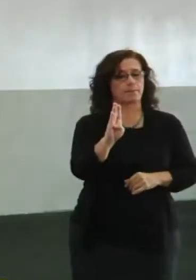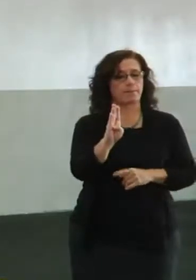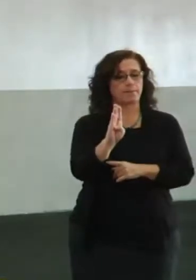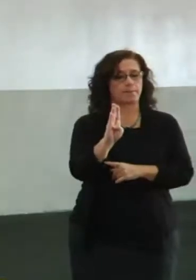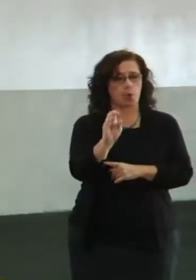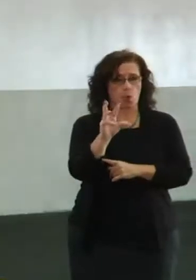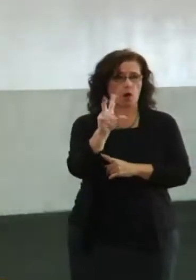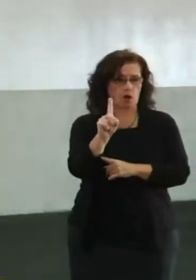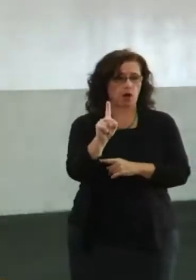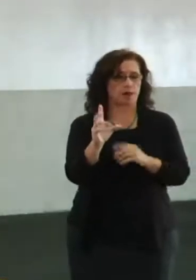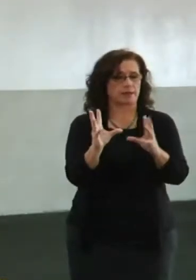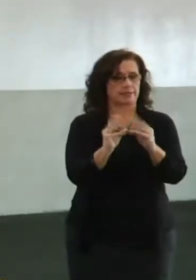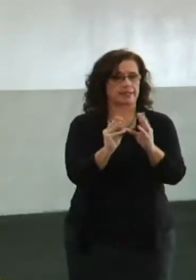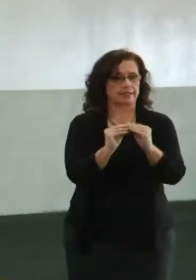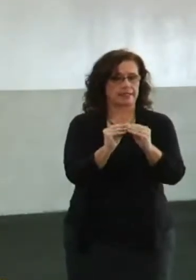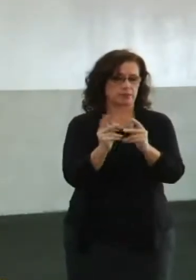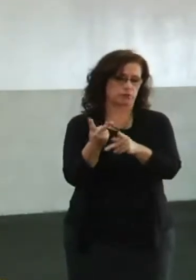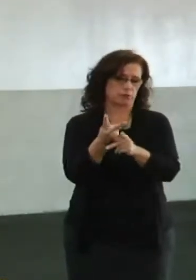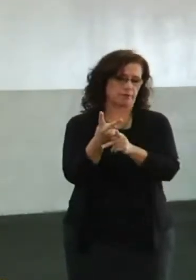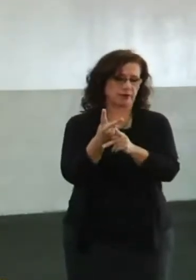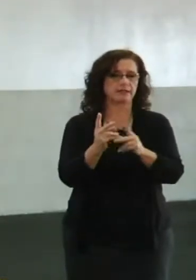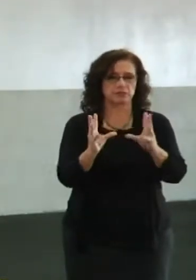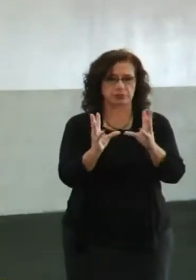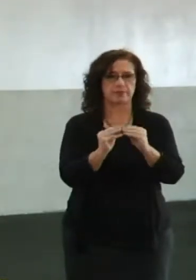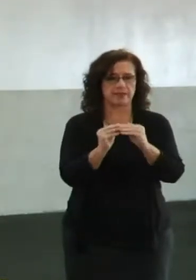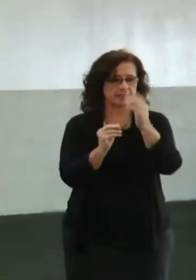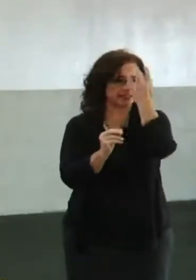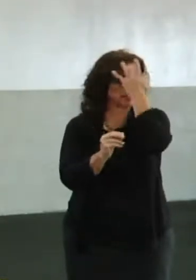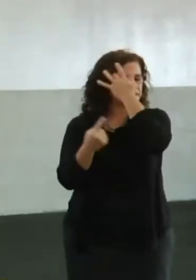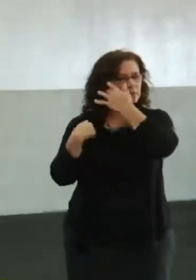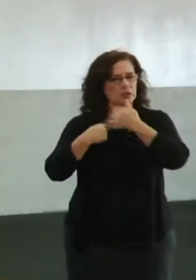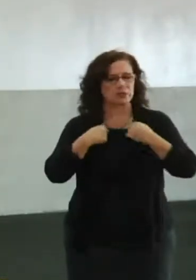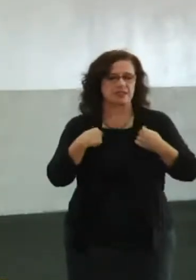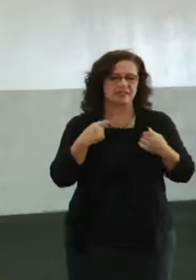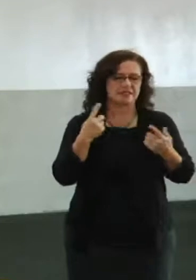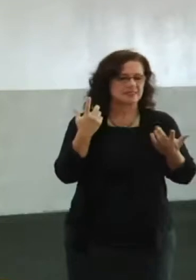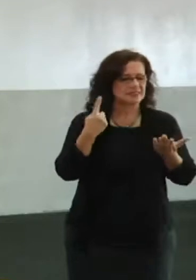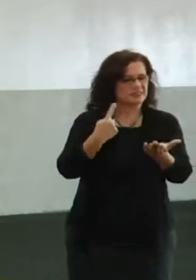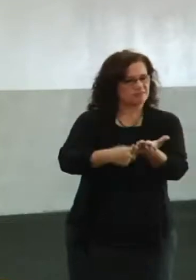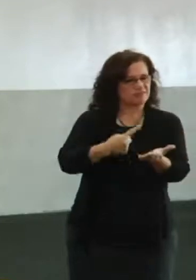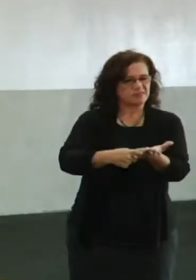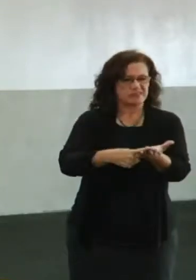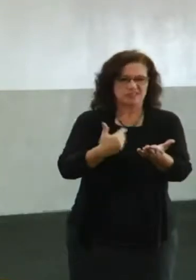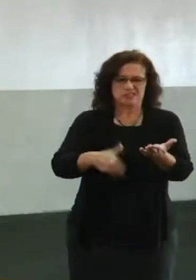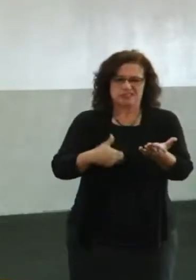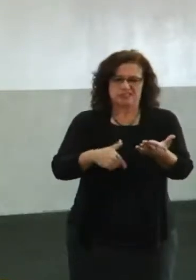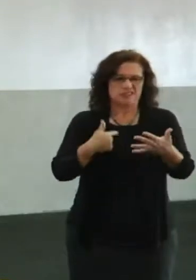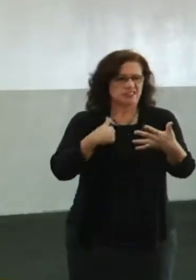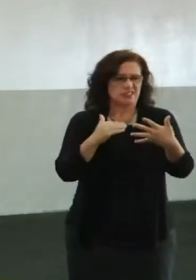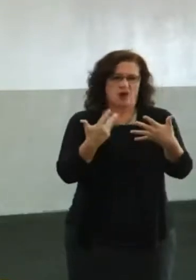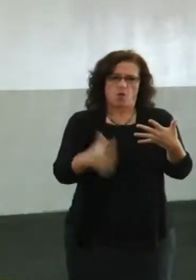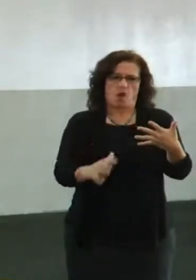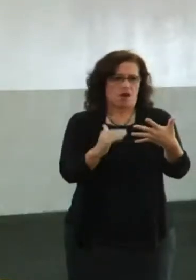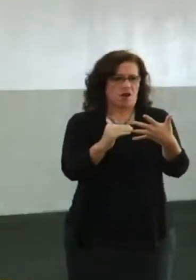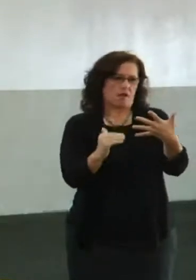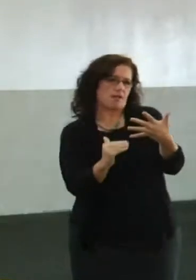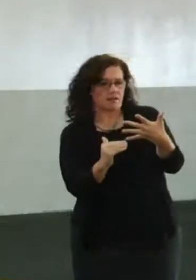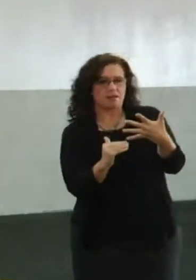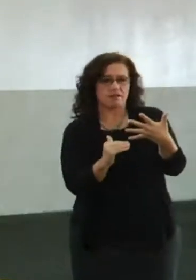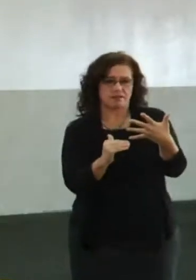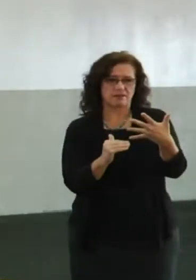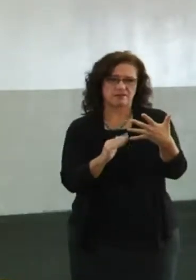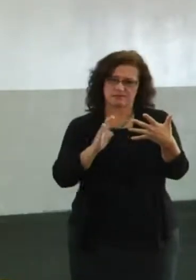purple tier. And what does that mean? That means restaurants and businesses going back to outdoor versus the